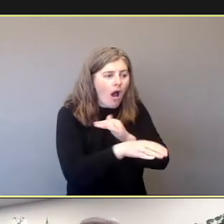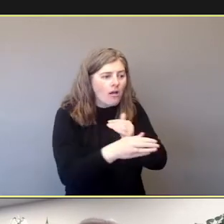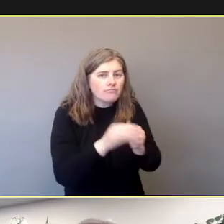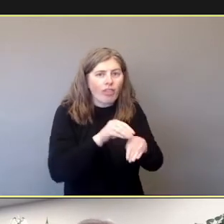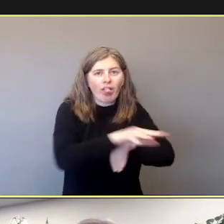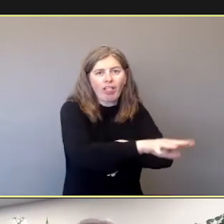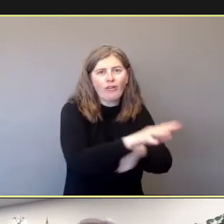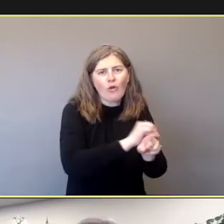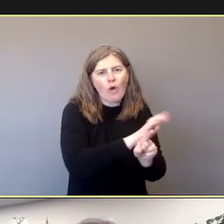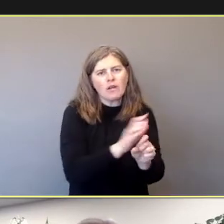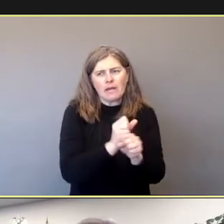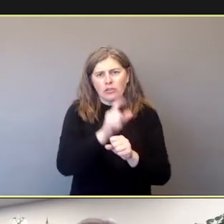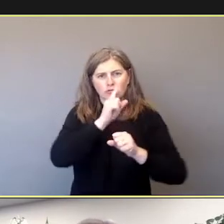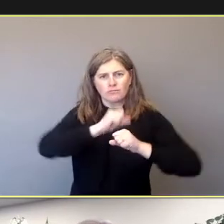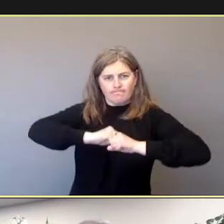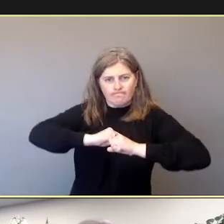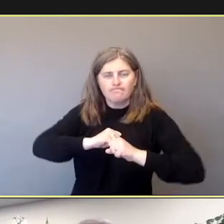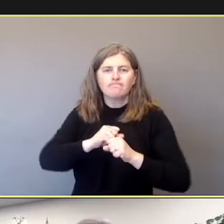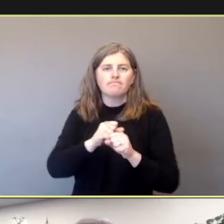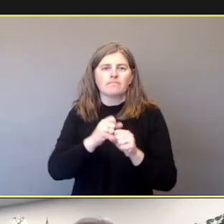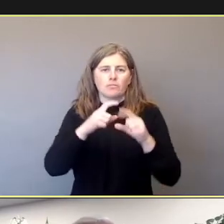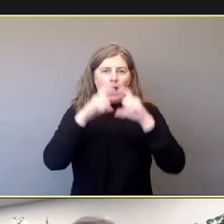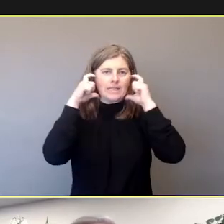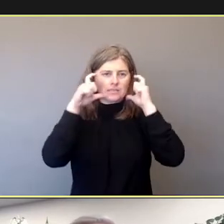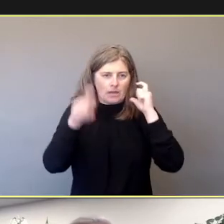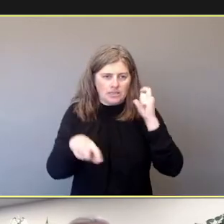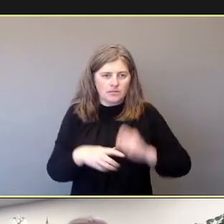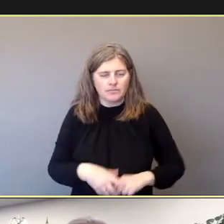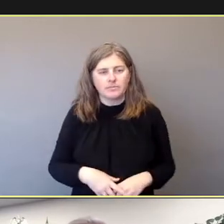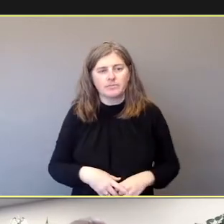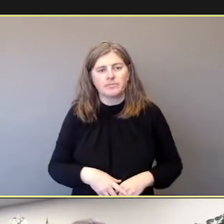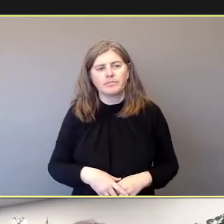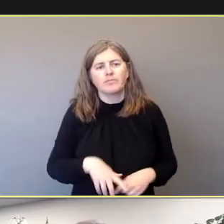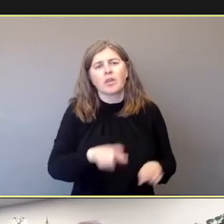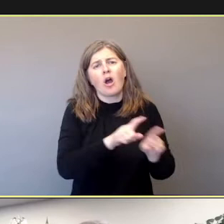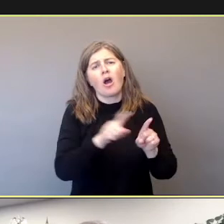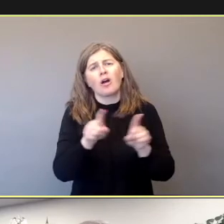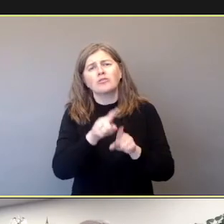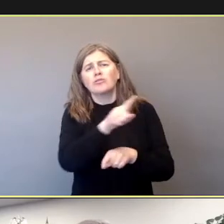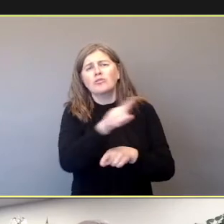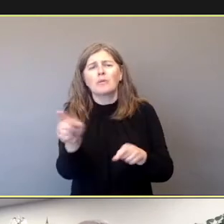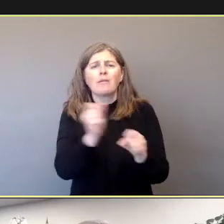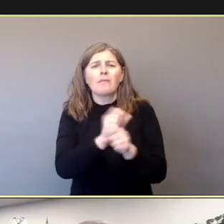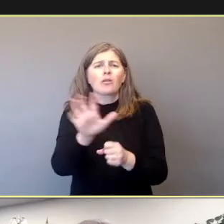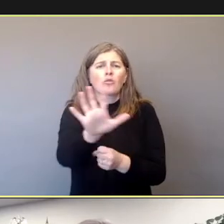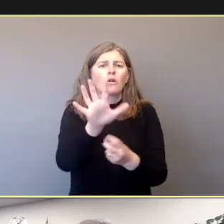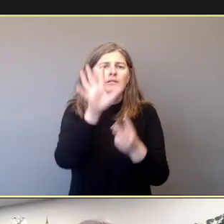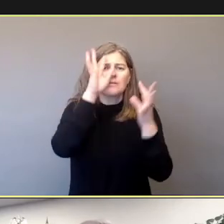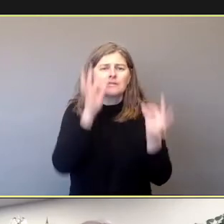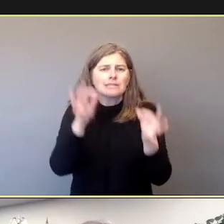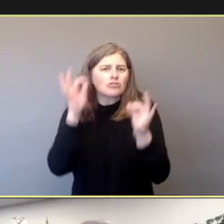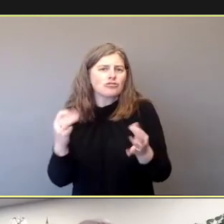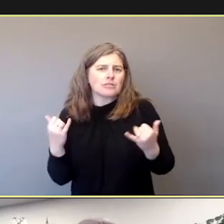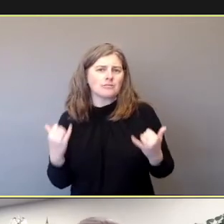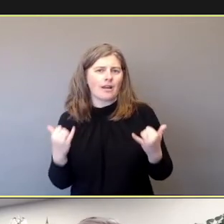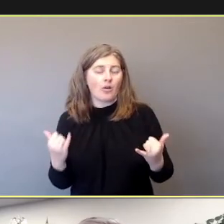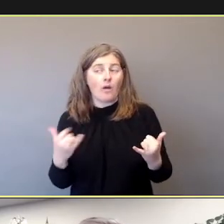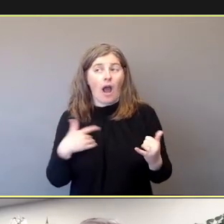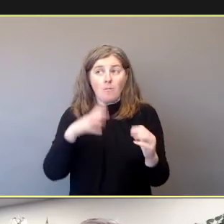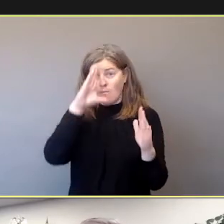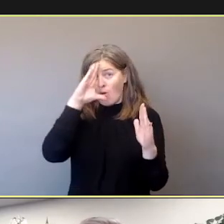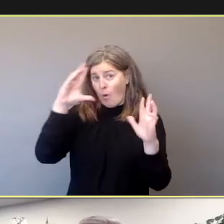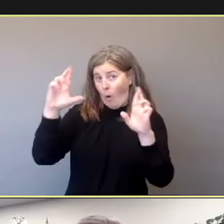sure that that doesn't happen. Also, everybody gets to make their own choice now. And I'm hoping